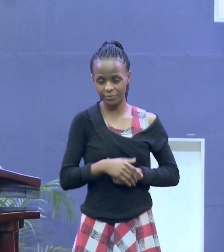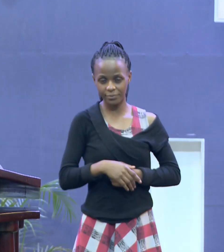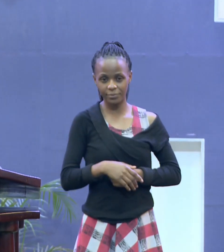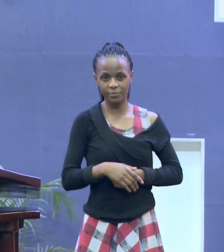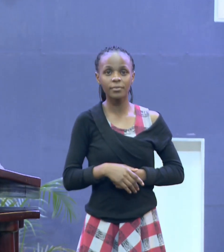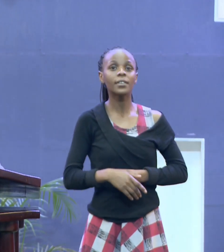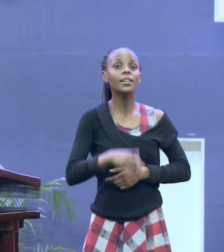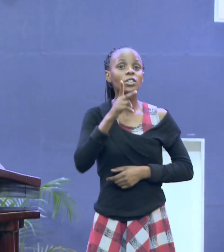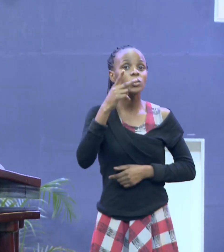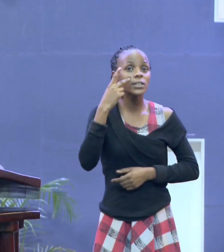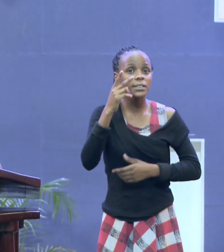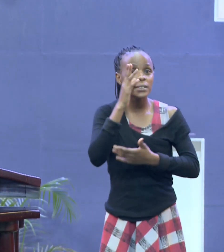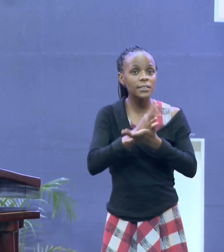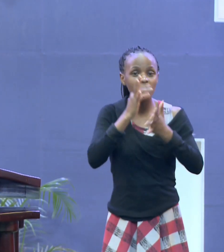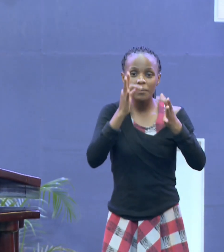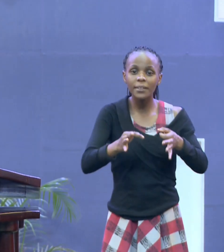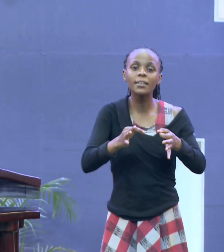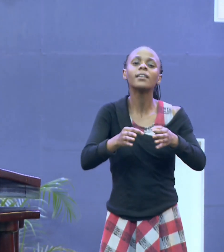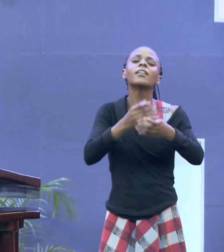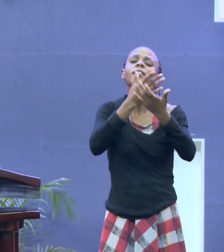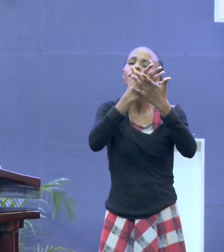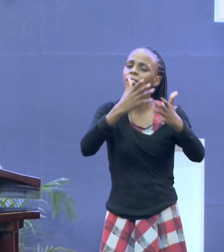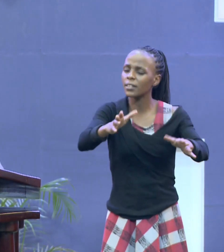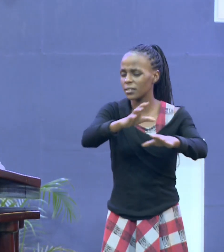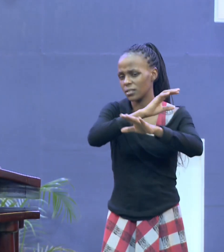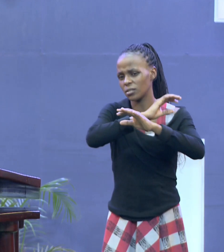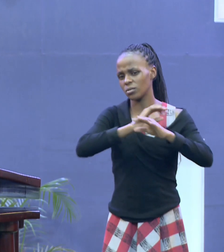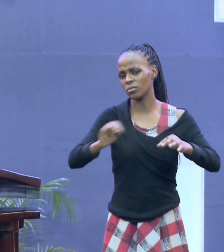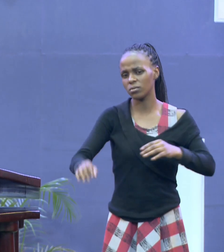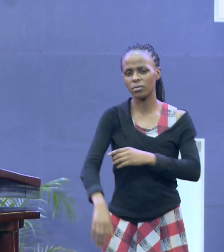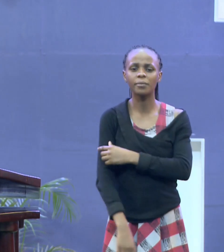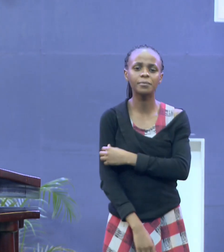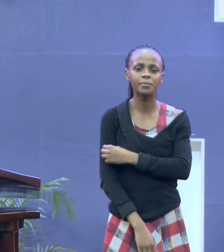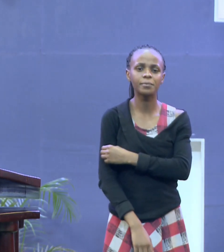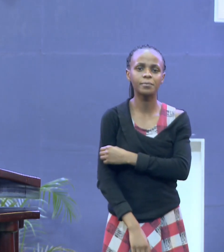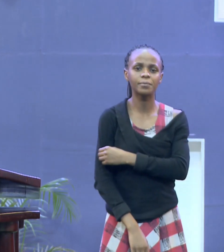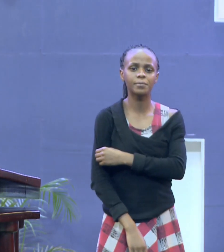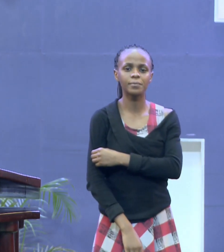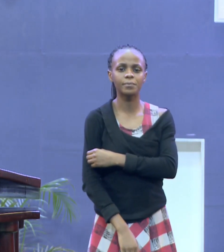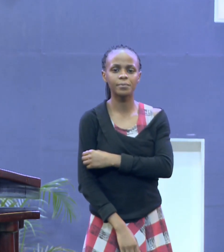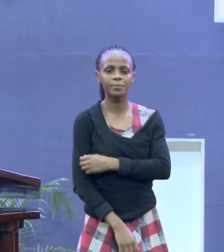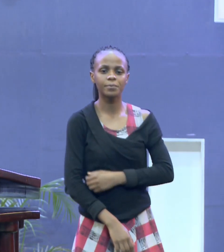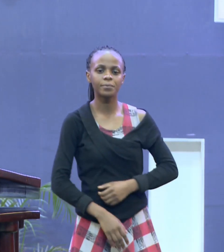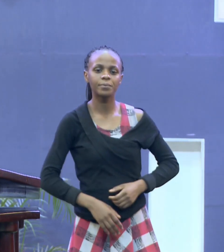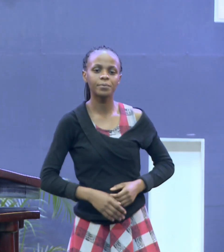you find some things that are not yet done. Olaba ye bintu emunga byote binagwa.